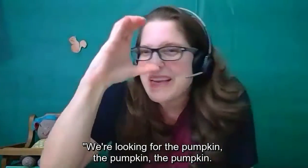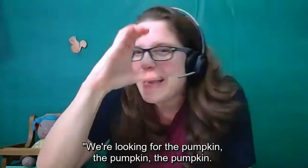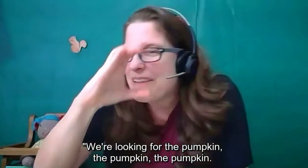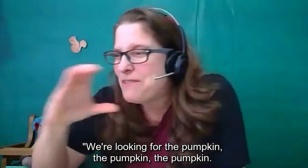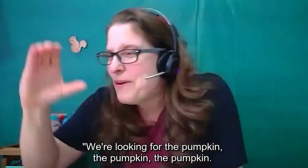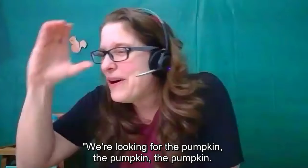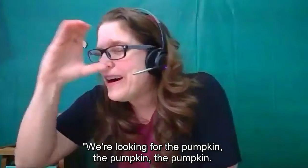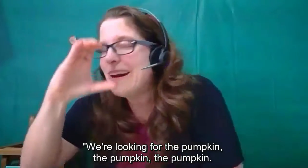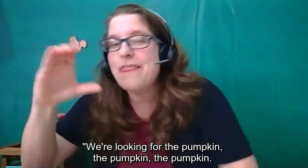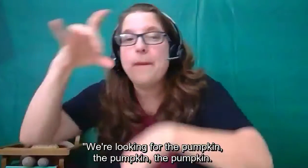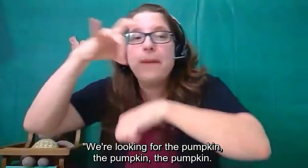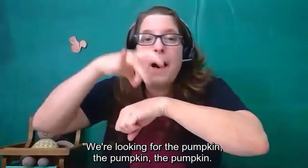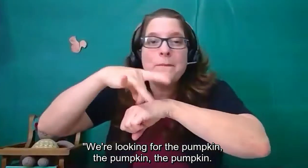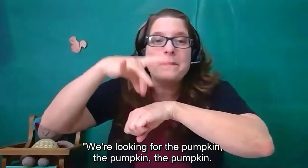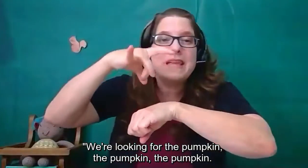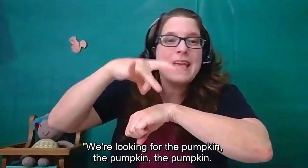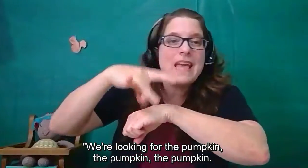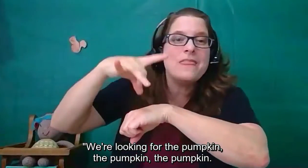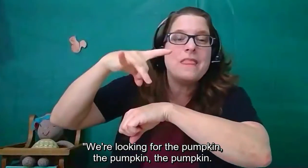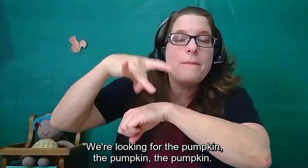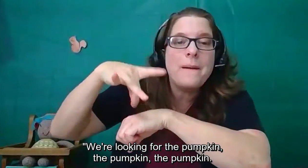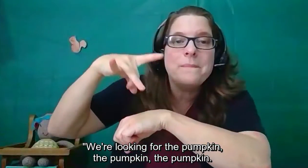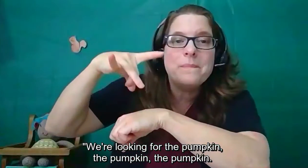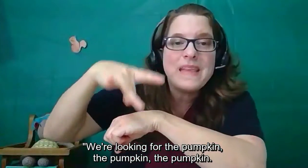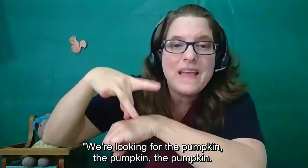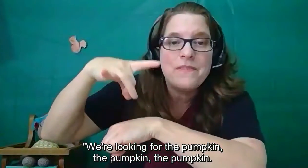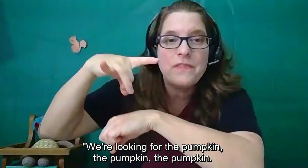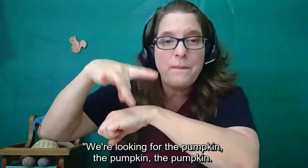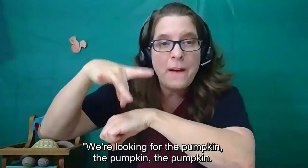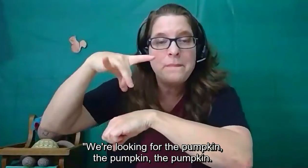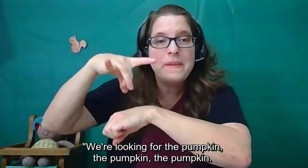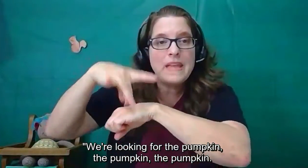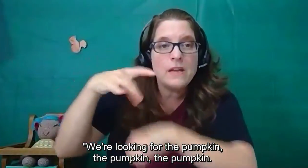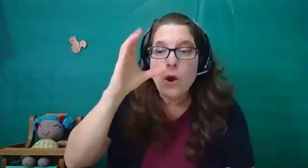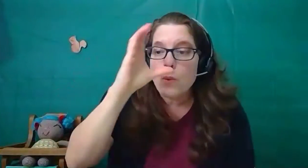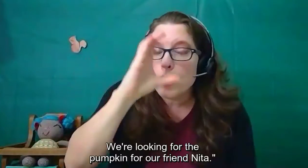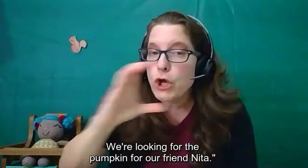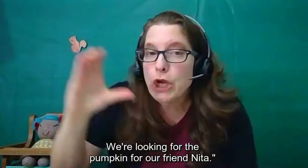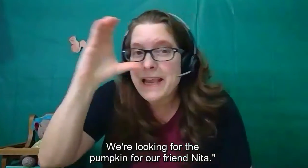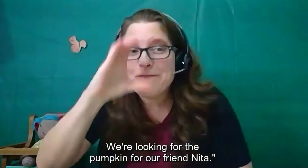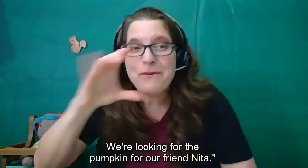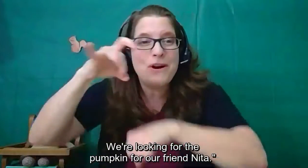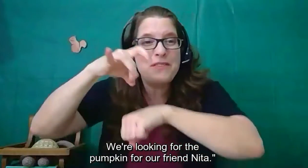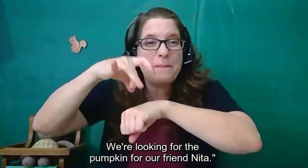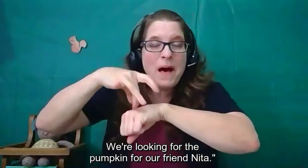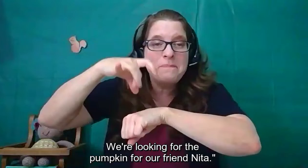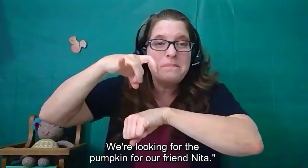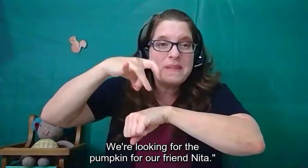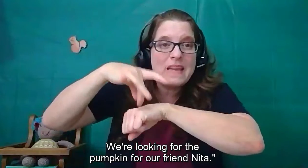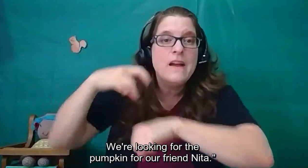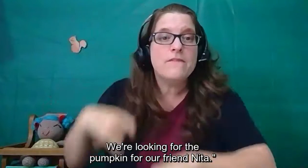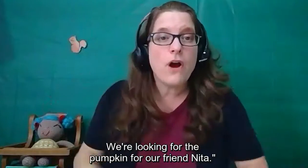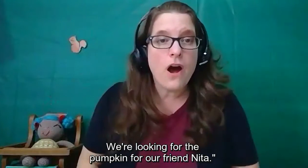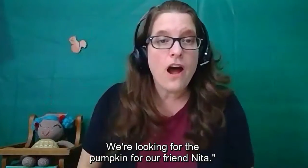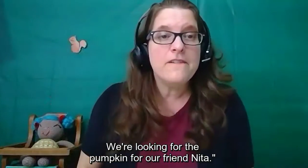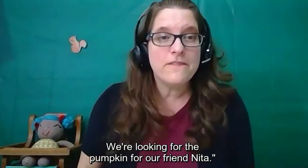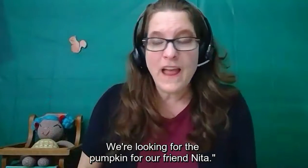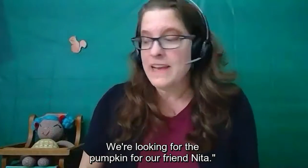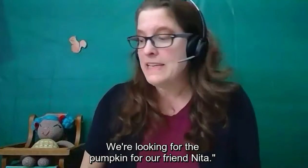looking for the pumpkin, the pumpkin, the pumpkin. We're looking for the pumpkin for our friend